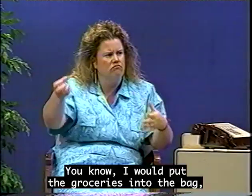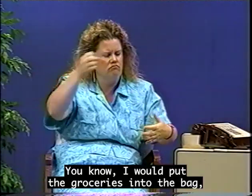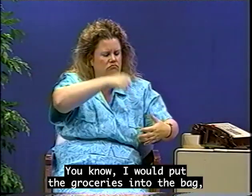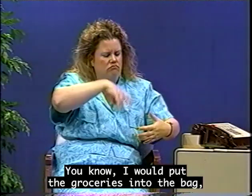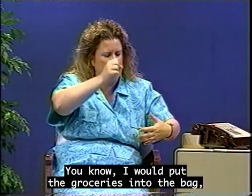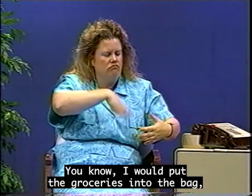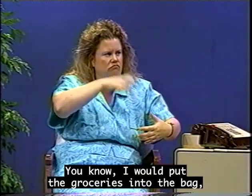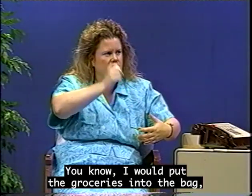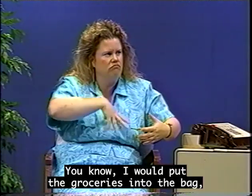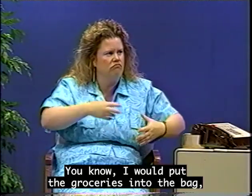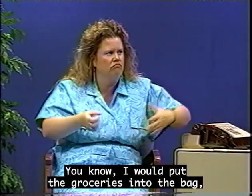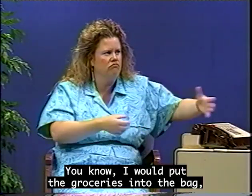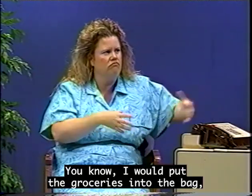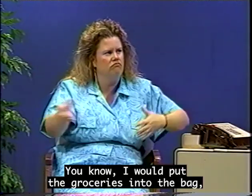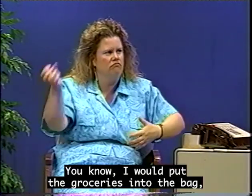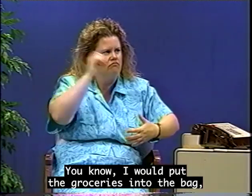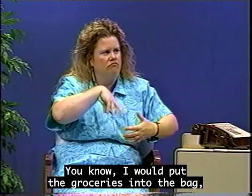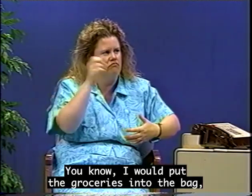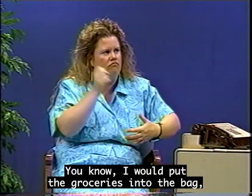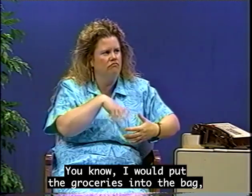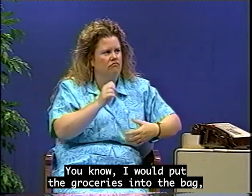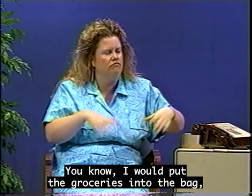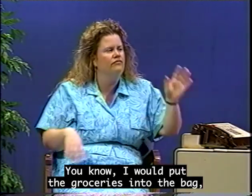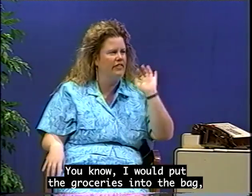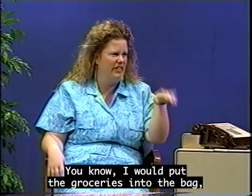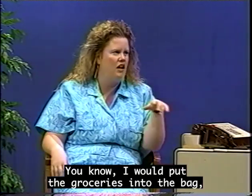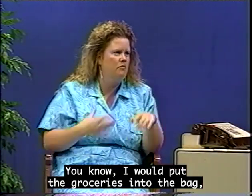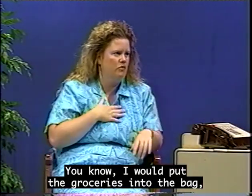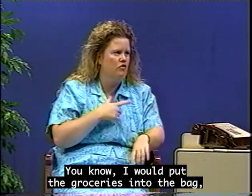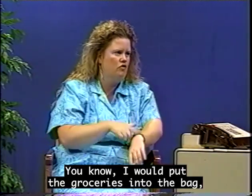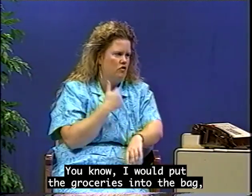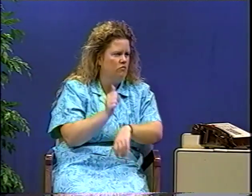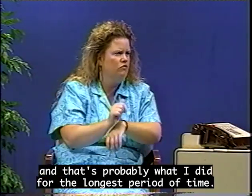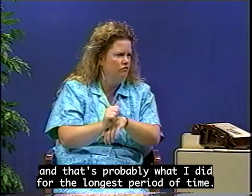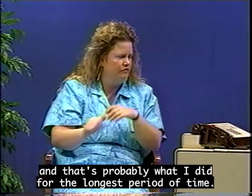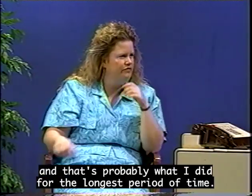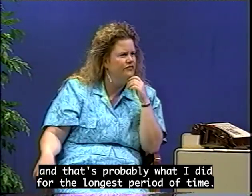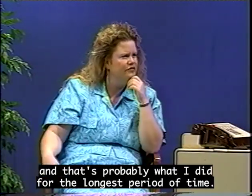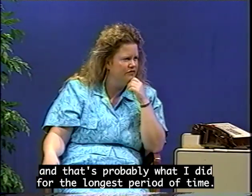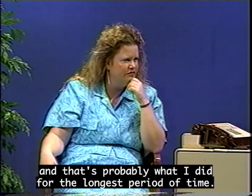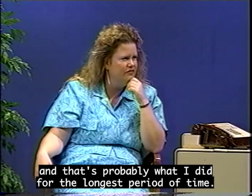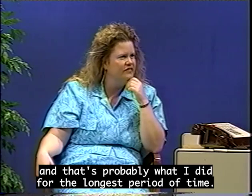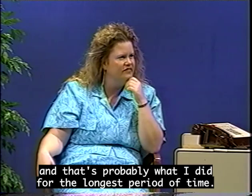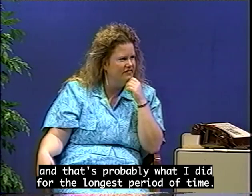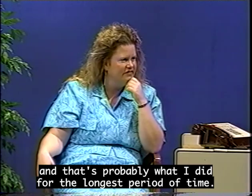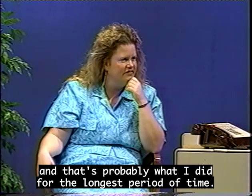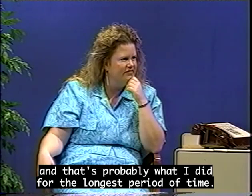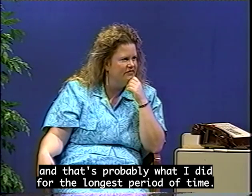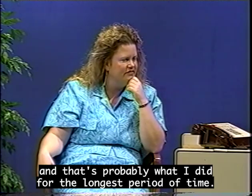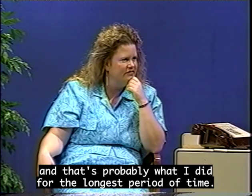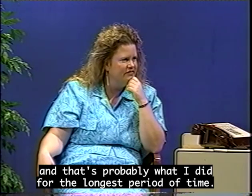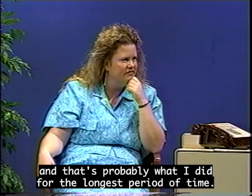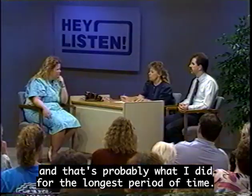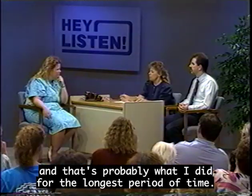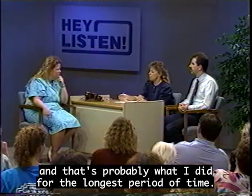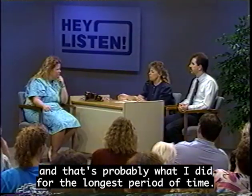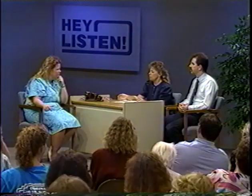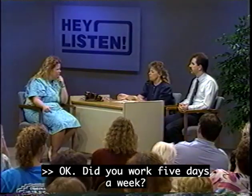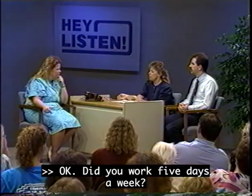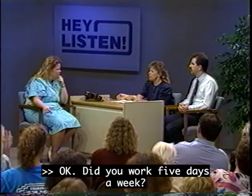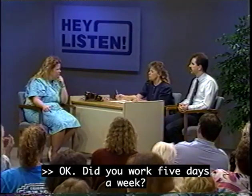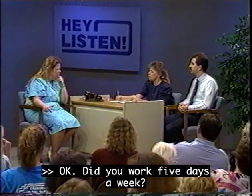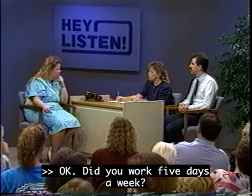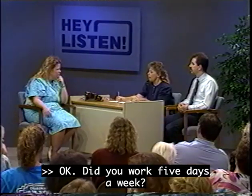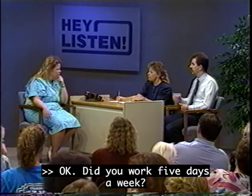girl. I would put the groceries into the bag, and that's probably what I did for the longest period of